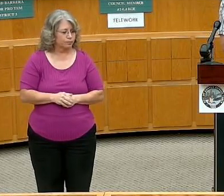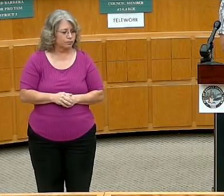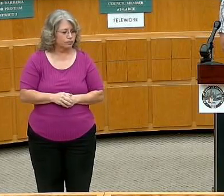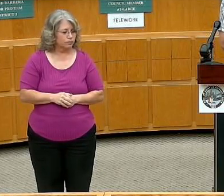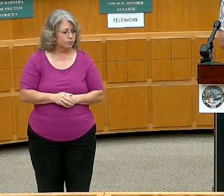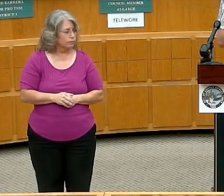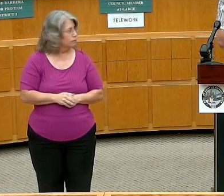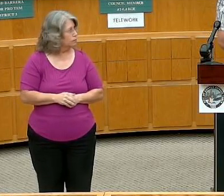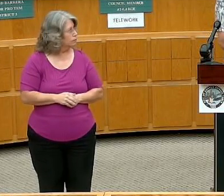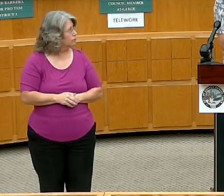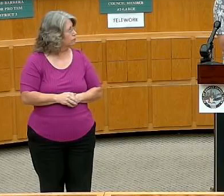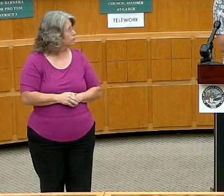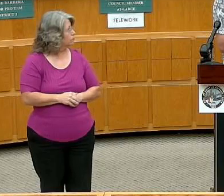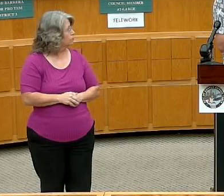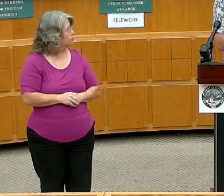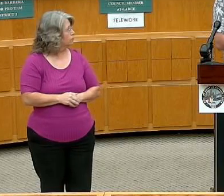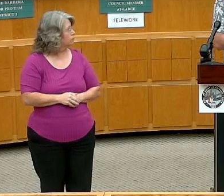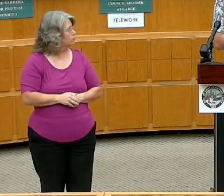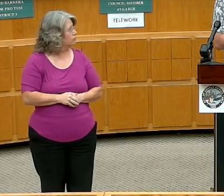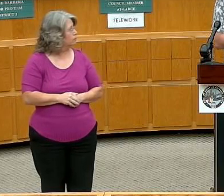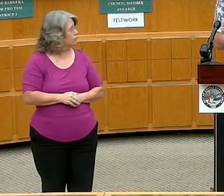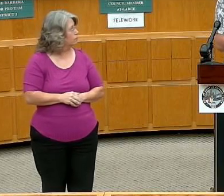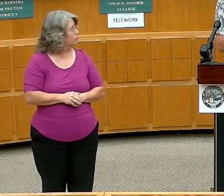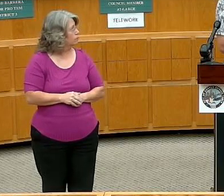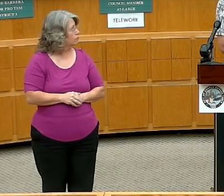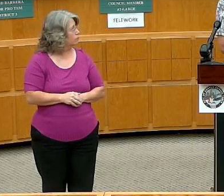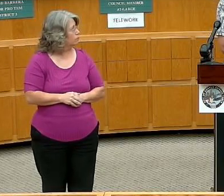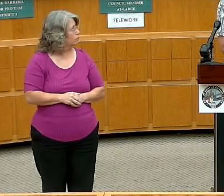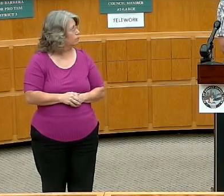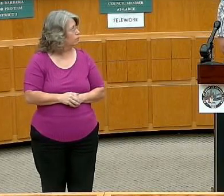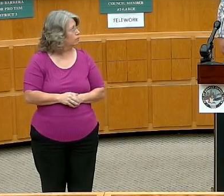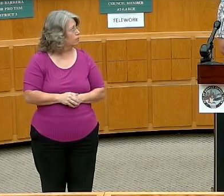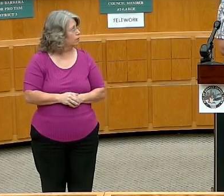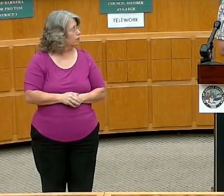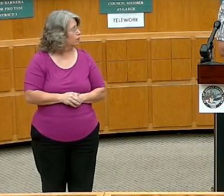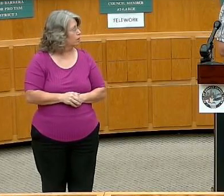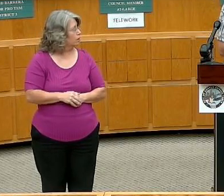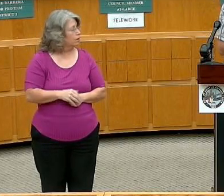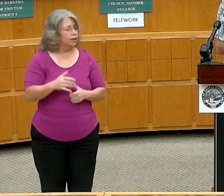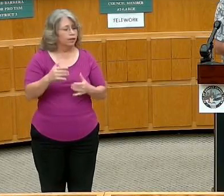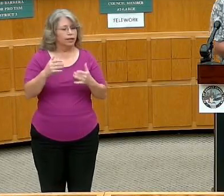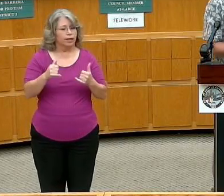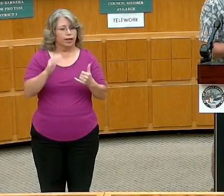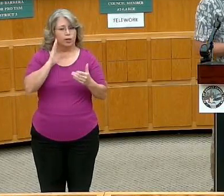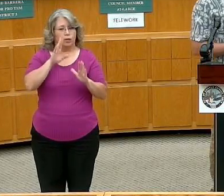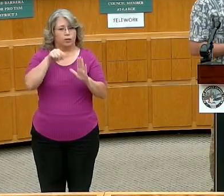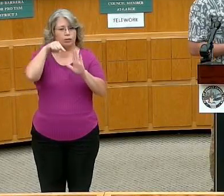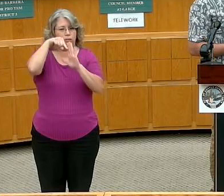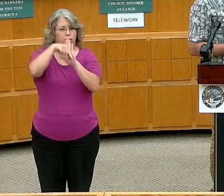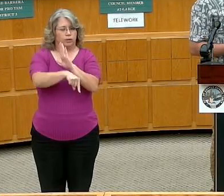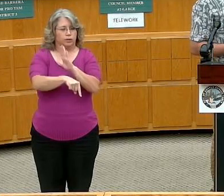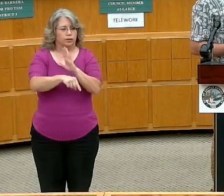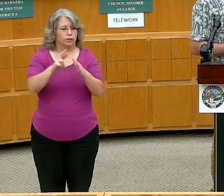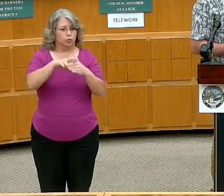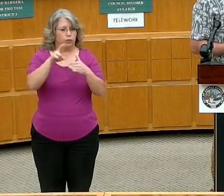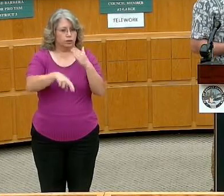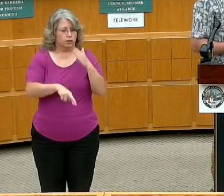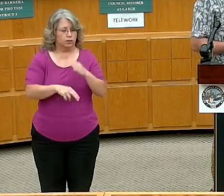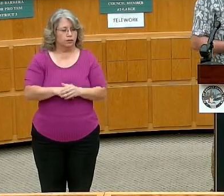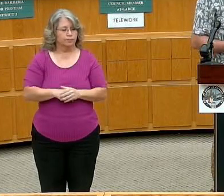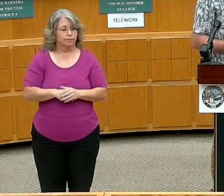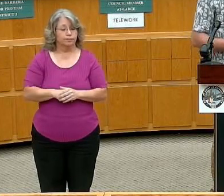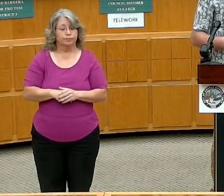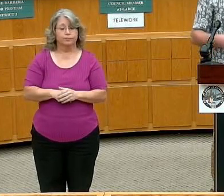for the worst tact with this, and we're going to get into the results of the modeling now.